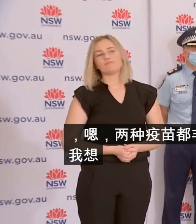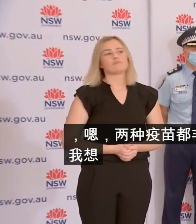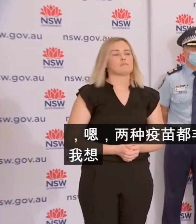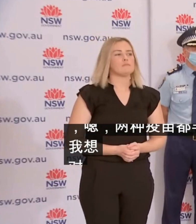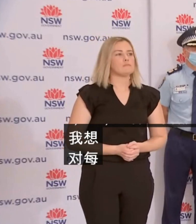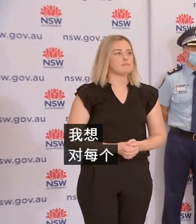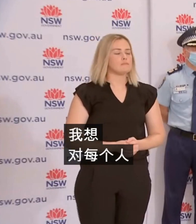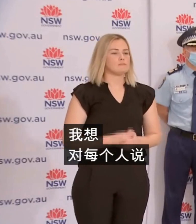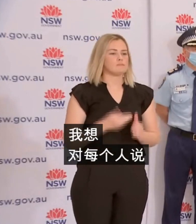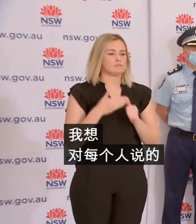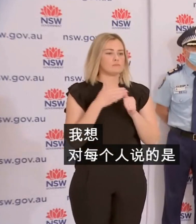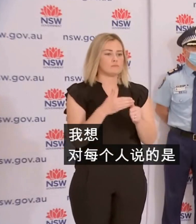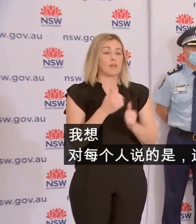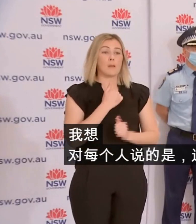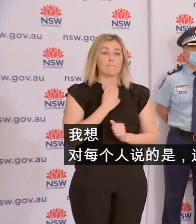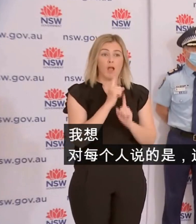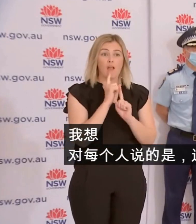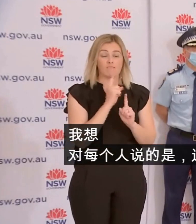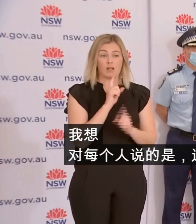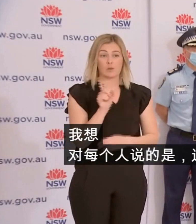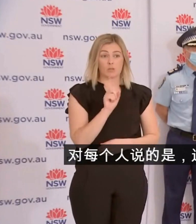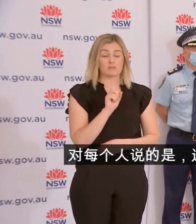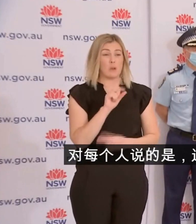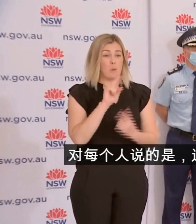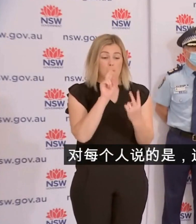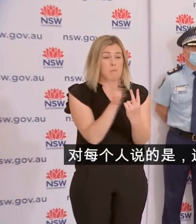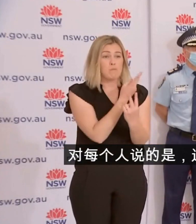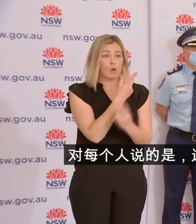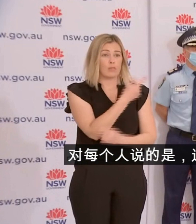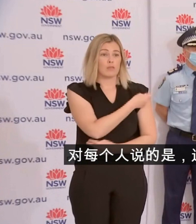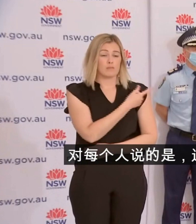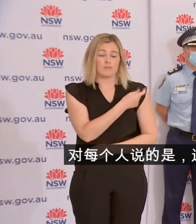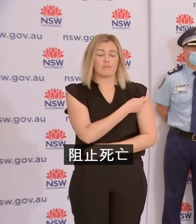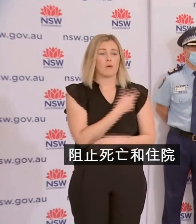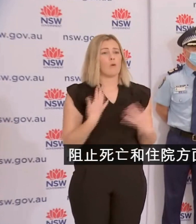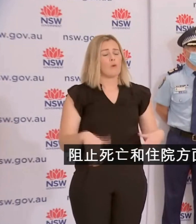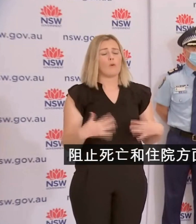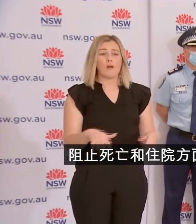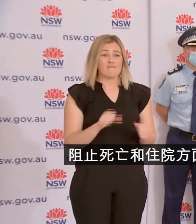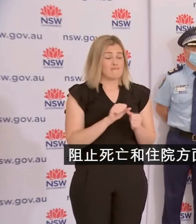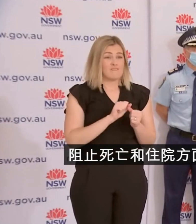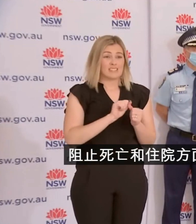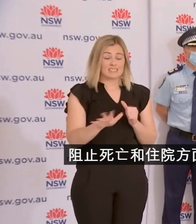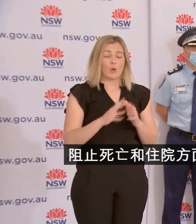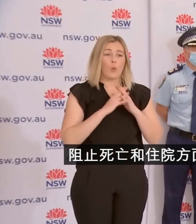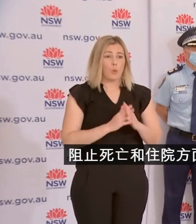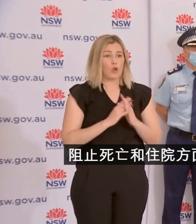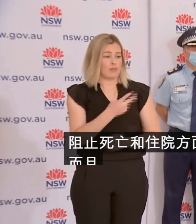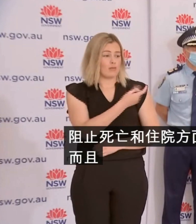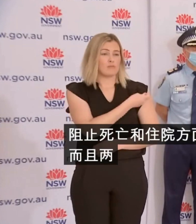say to everybody is both the vaccines are worldwide winners when it comes to stopping death and